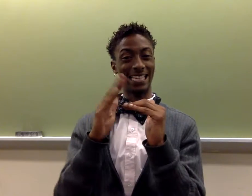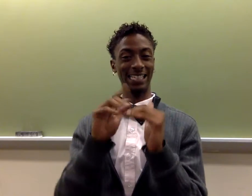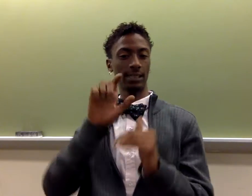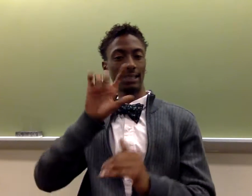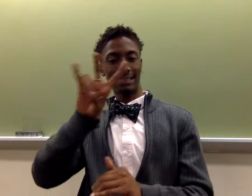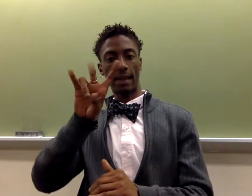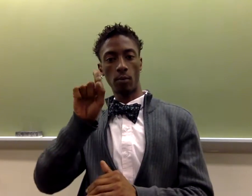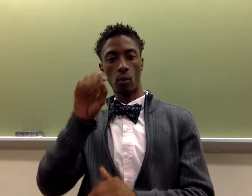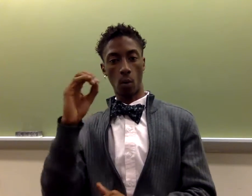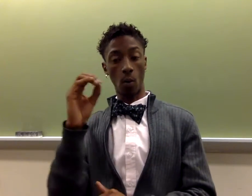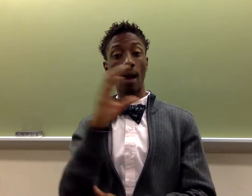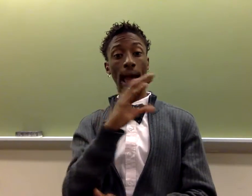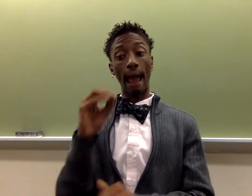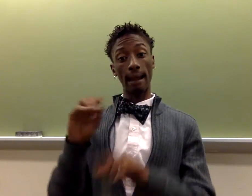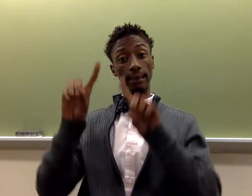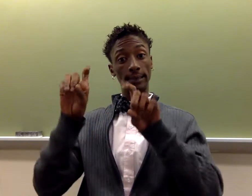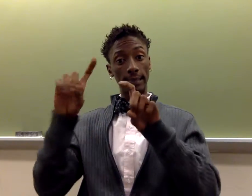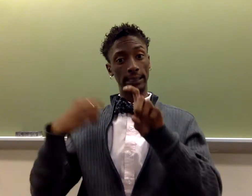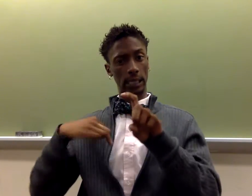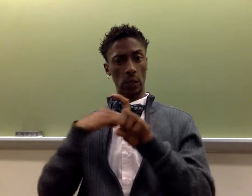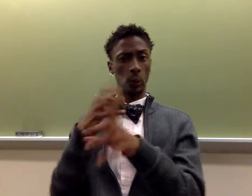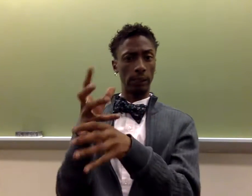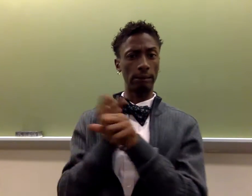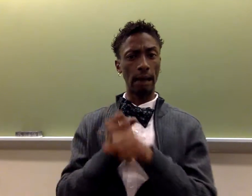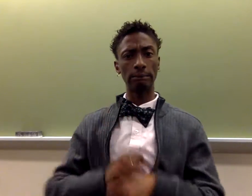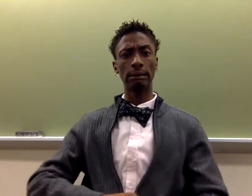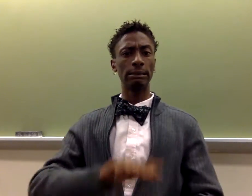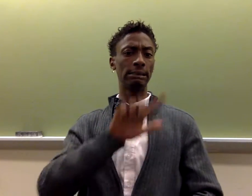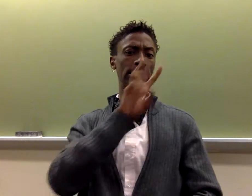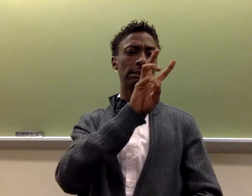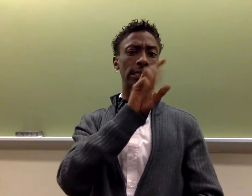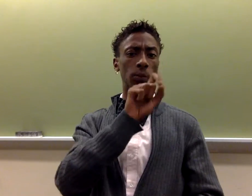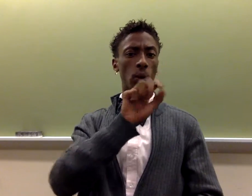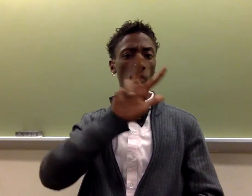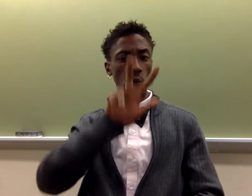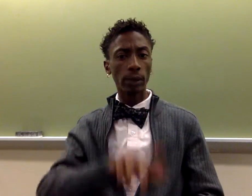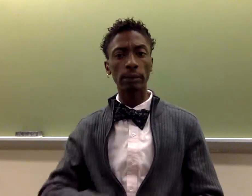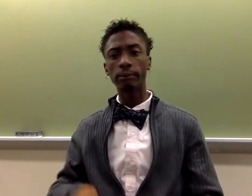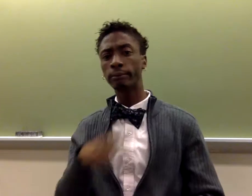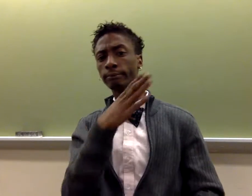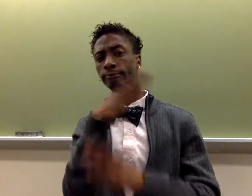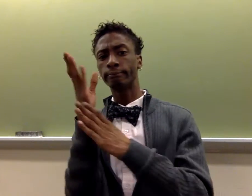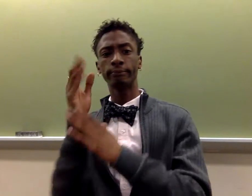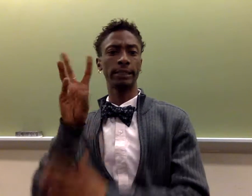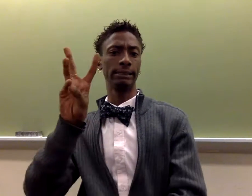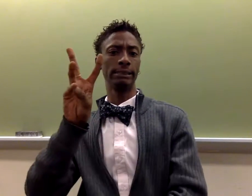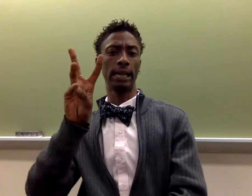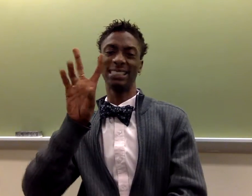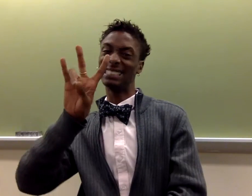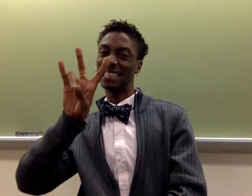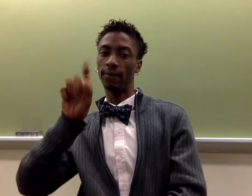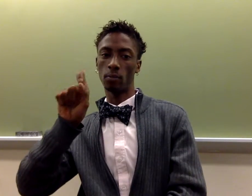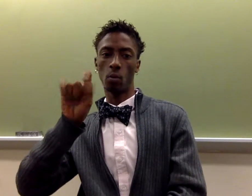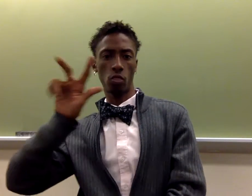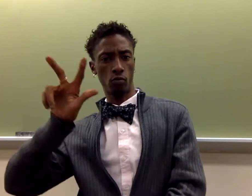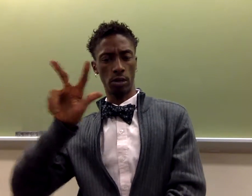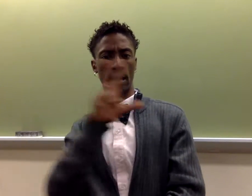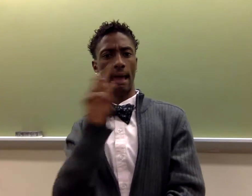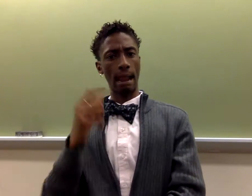And in testing, we were getting anywhere from 6.3 to 7.3. And I wanted to know, why is our water